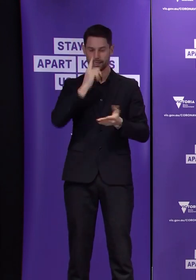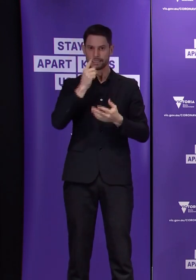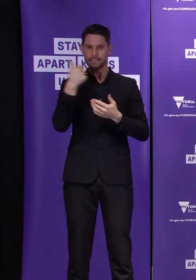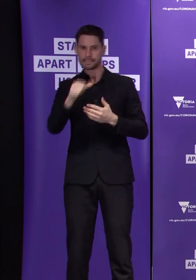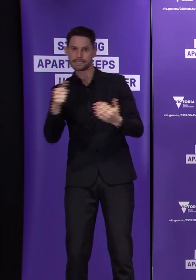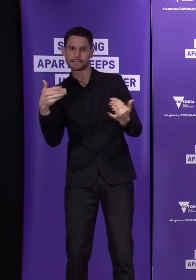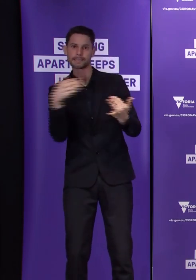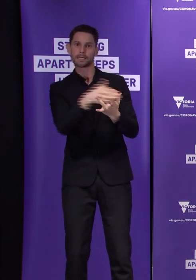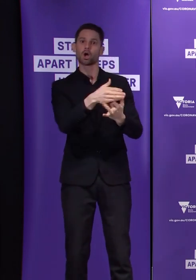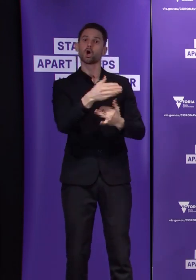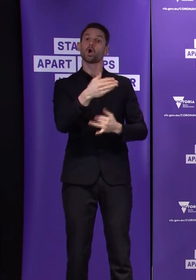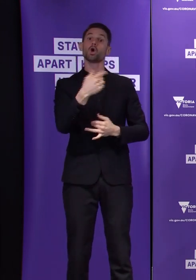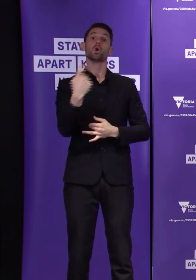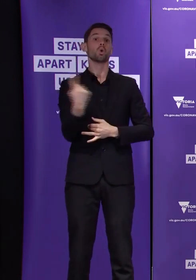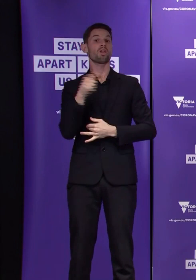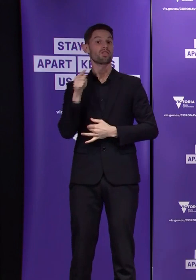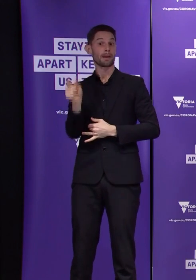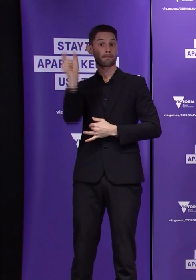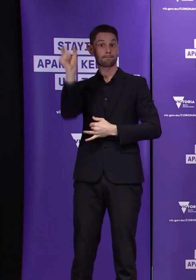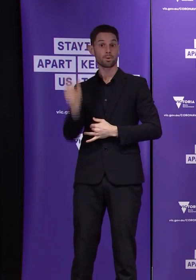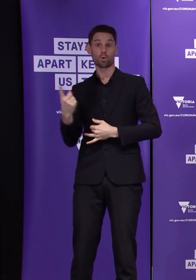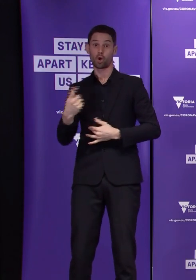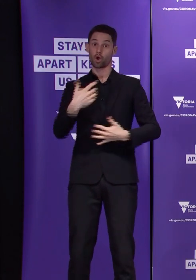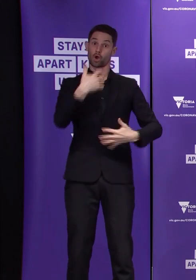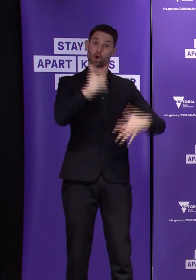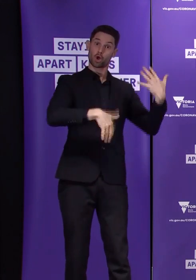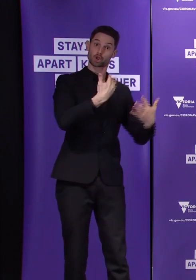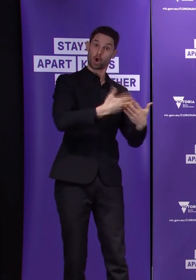the perpetrators of family violence, those who